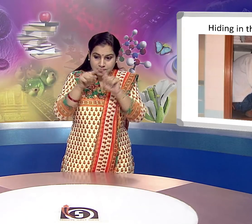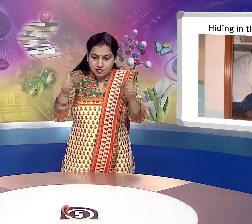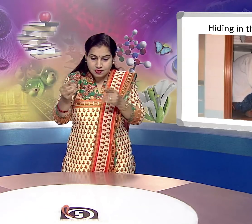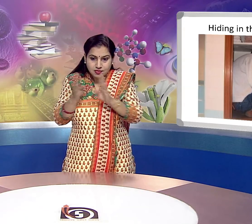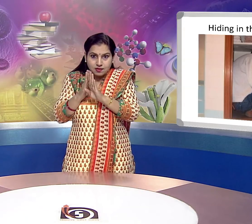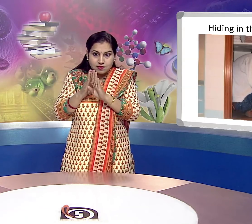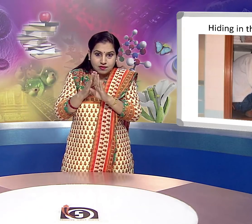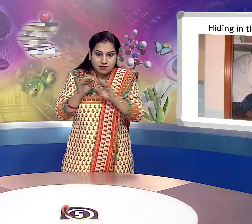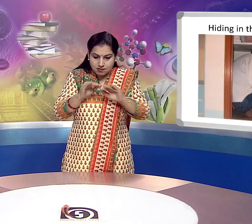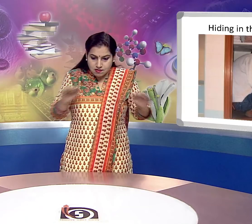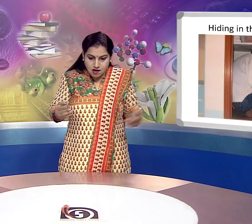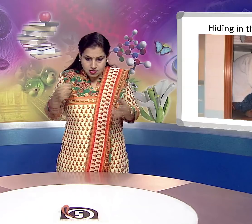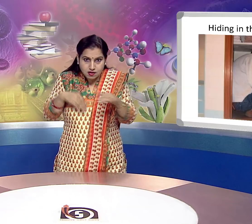inside a cupboard railing.